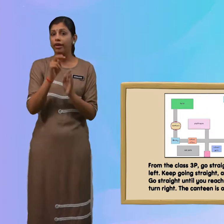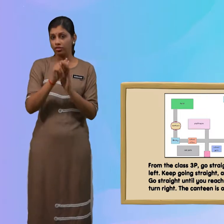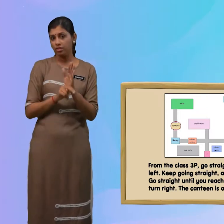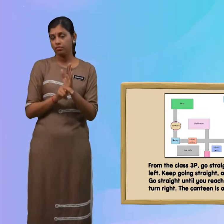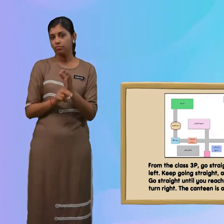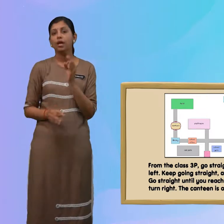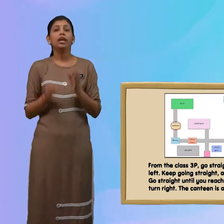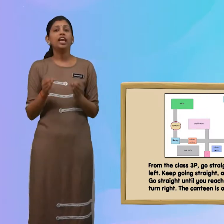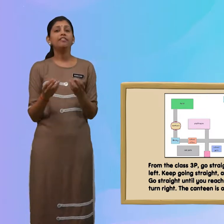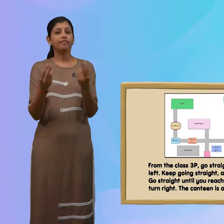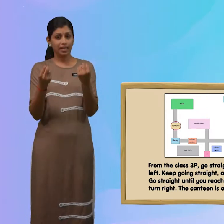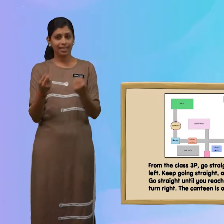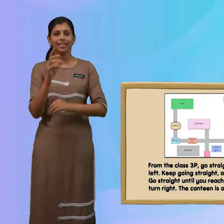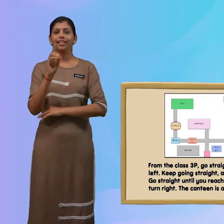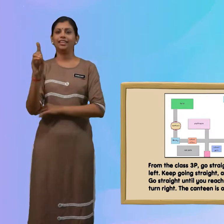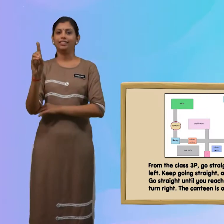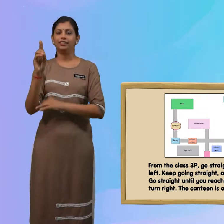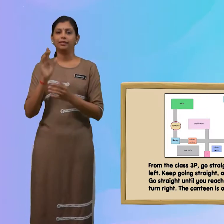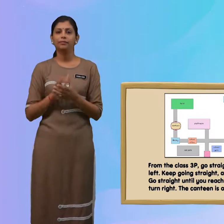correction if needed.